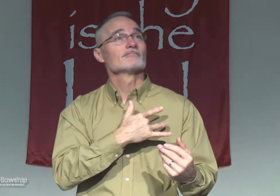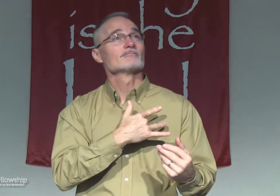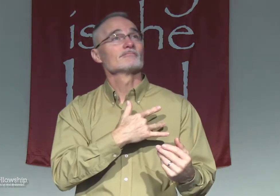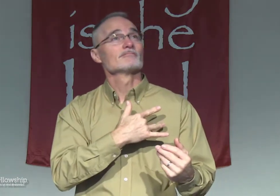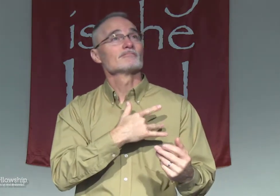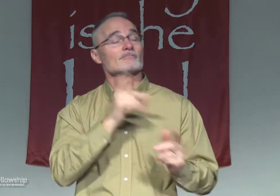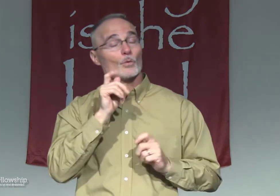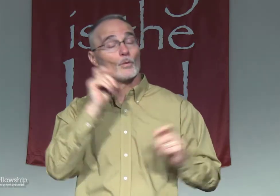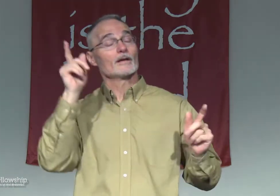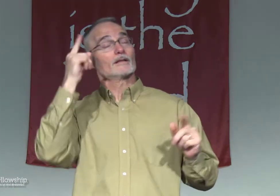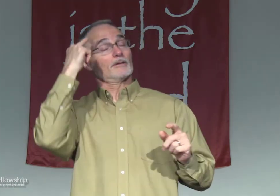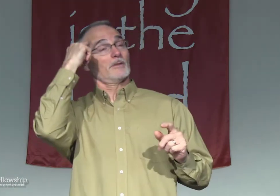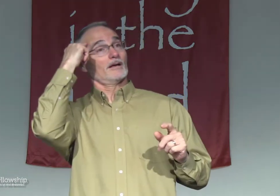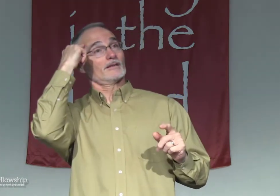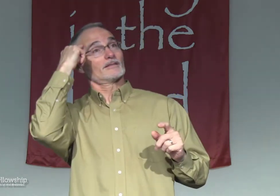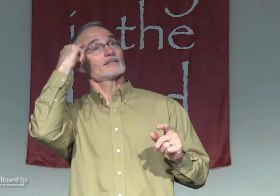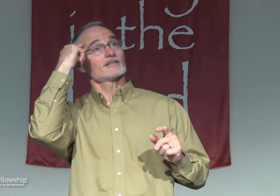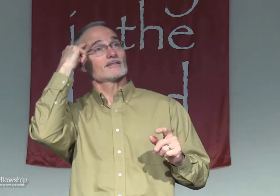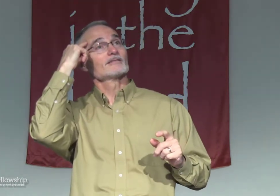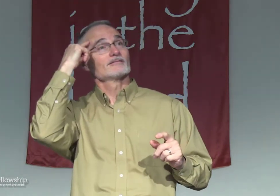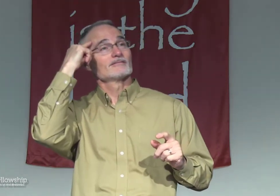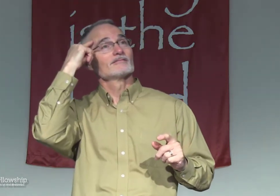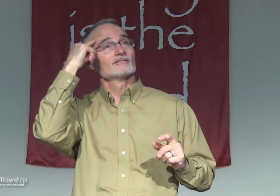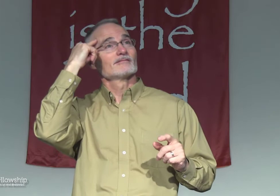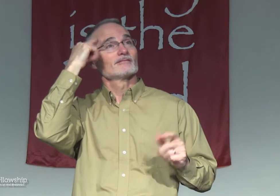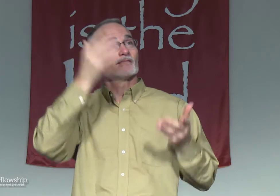That you would soften hearts, awaken minds,